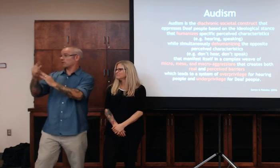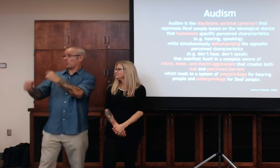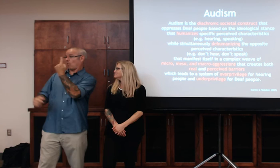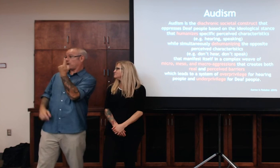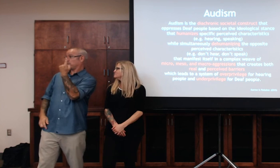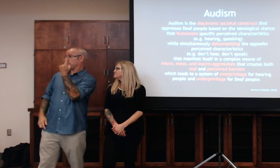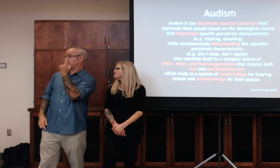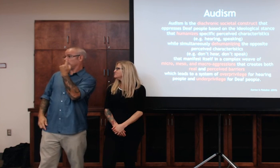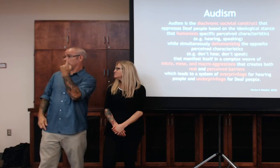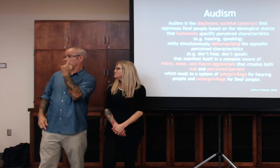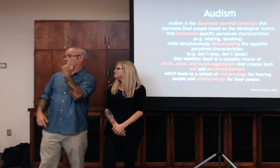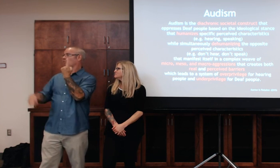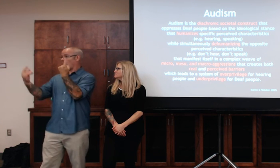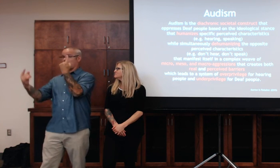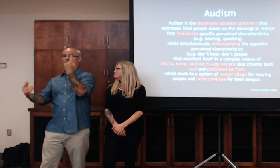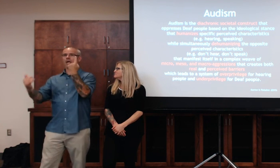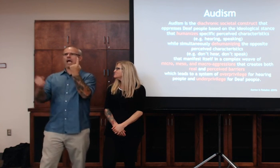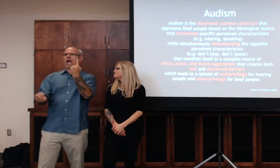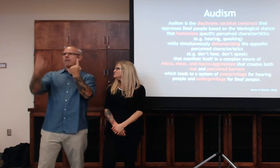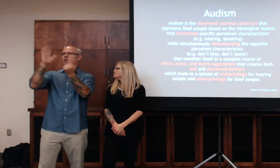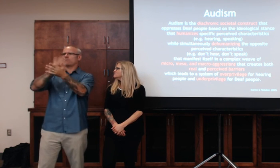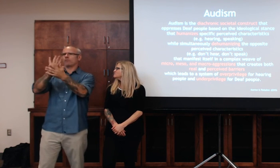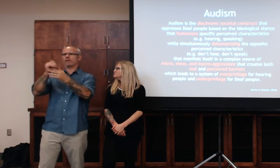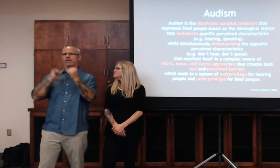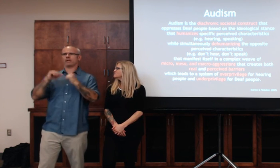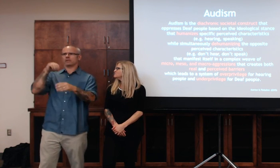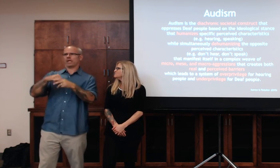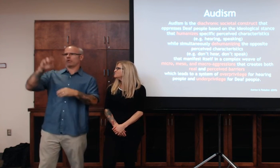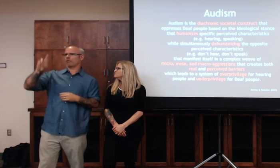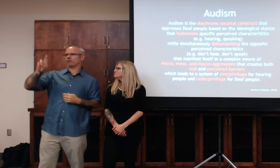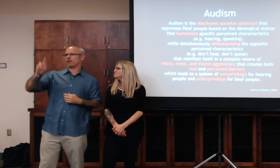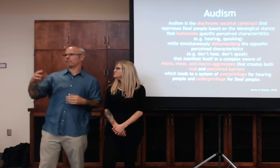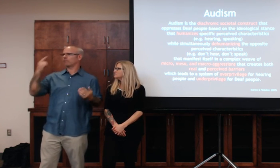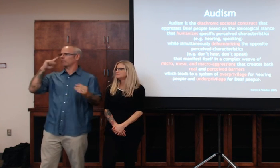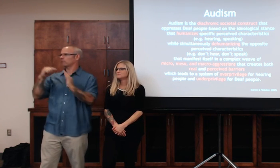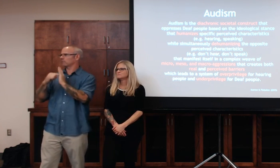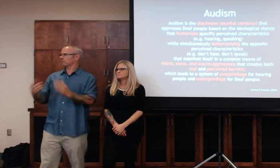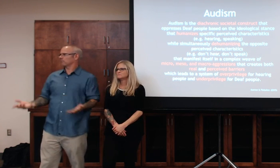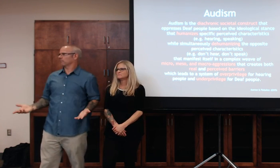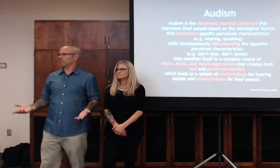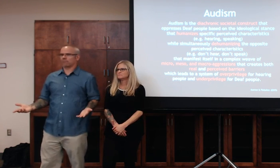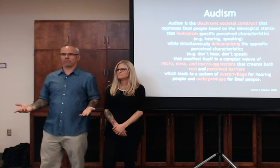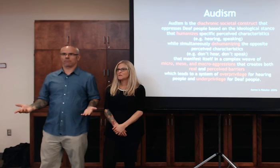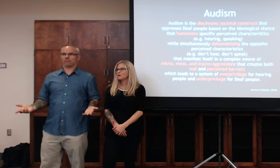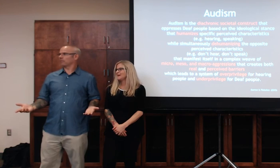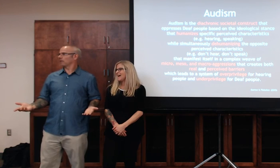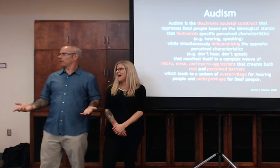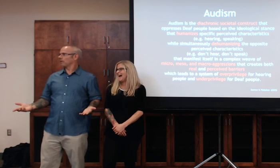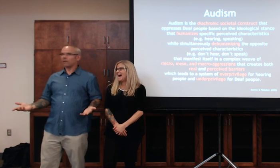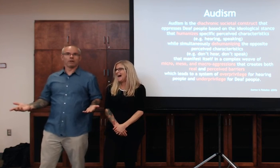30 minutes. Okay, one. How many movie theaters in the Riverside area?